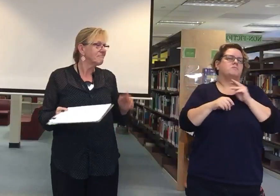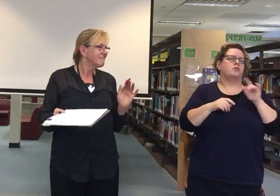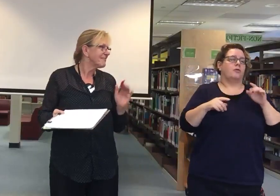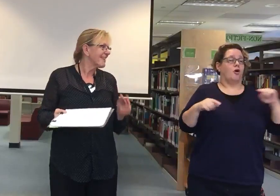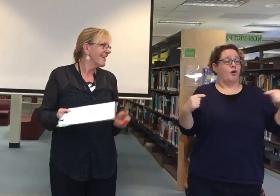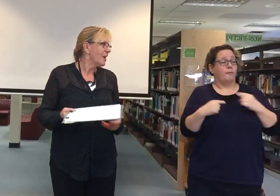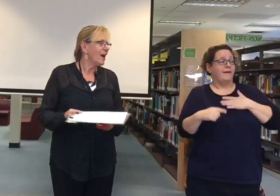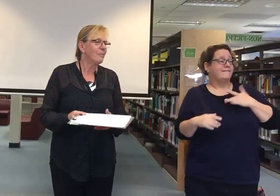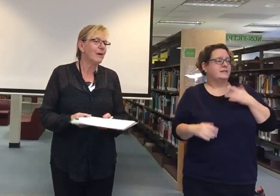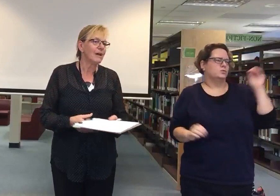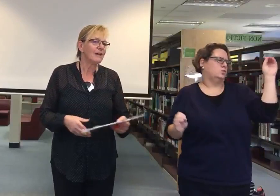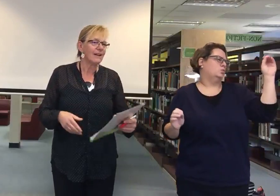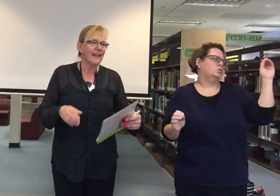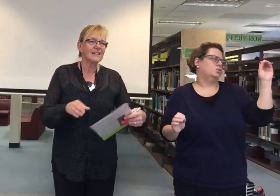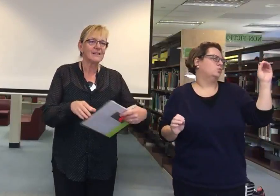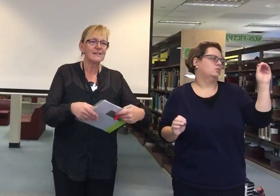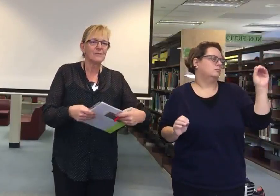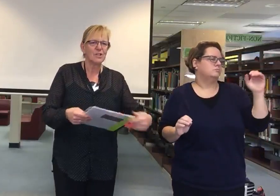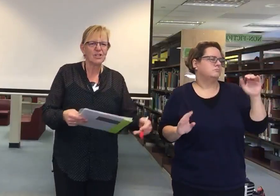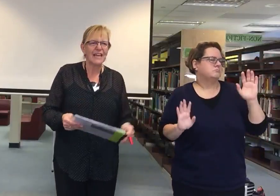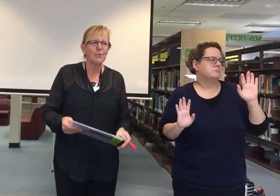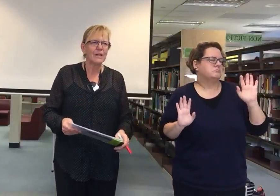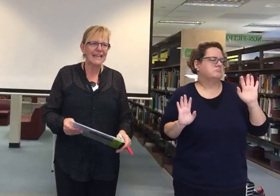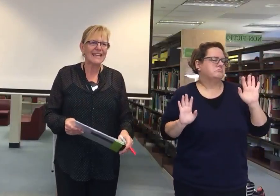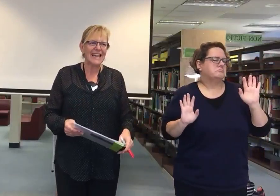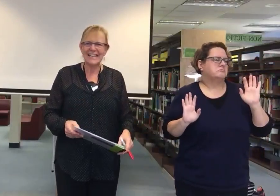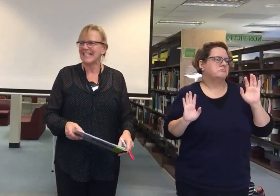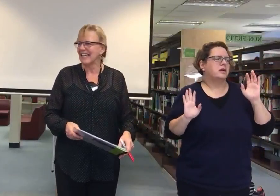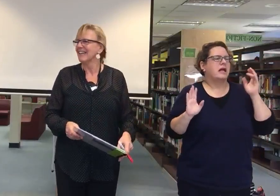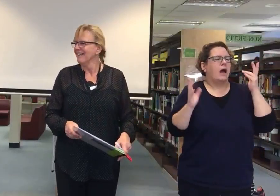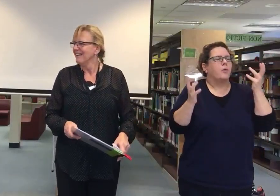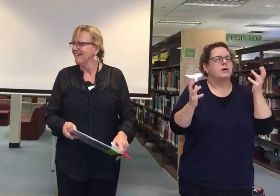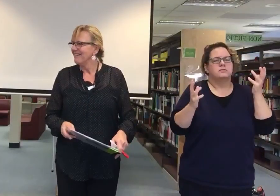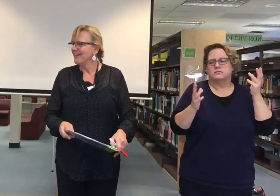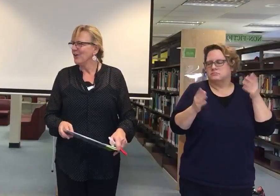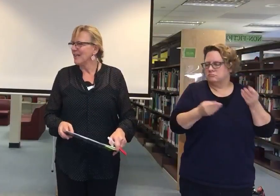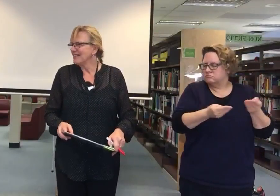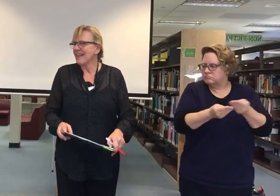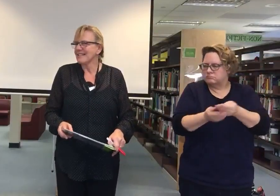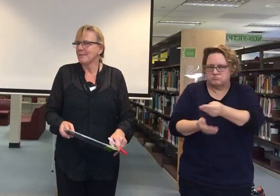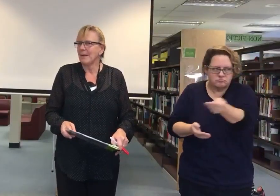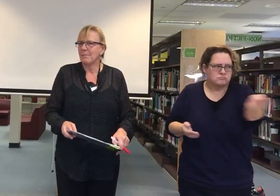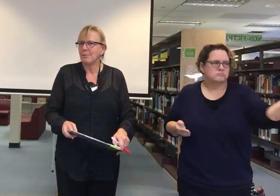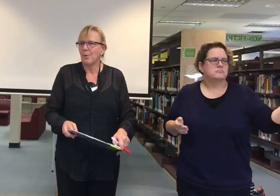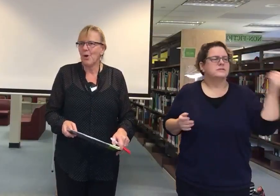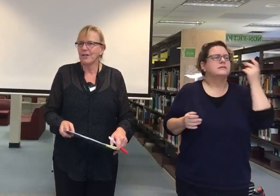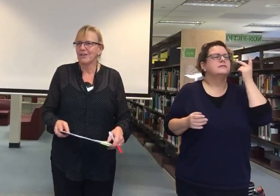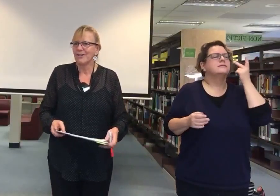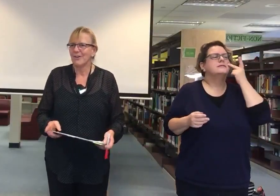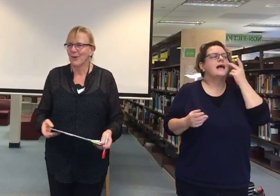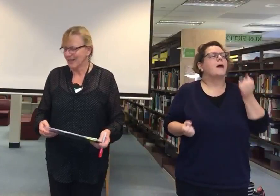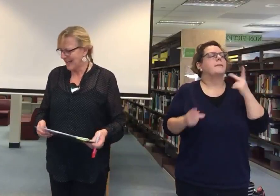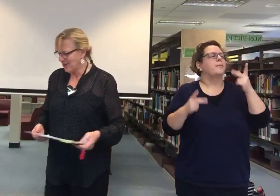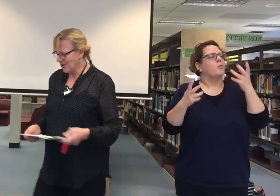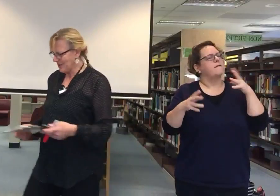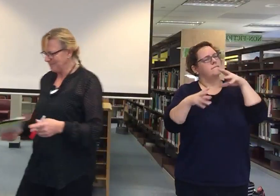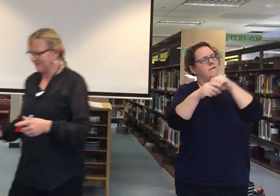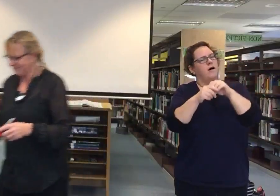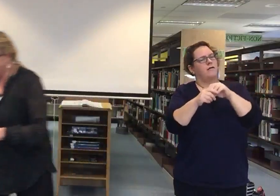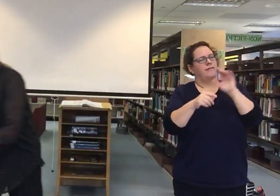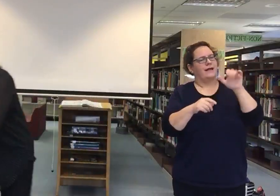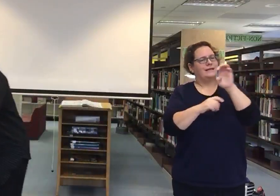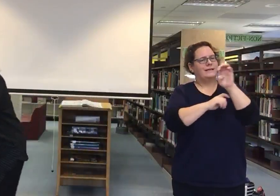feelings, but we just kind of want to get an idea, you know, is that something that people want or can